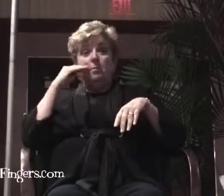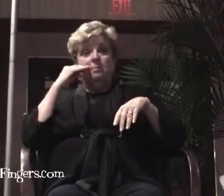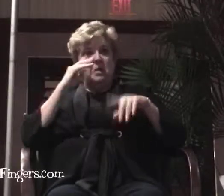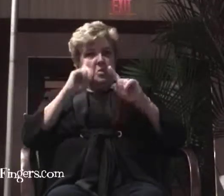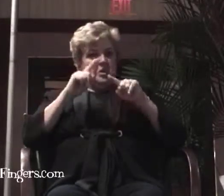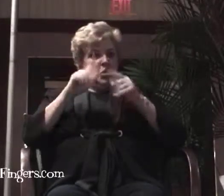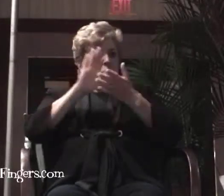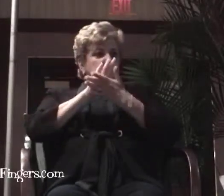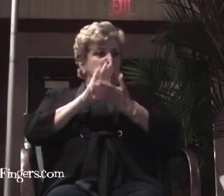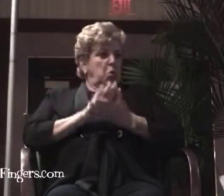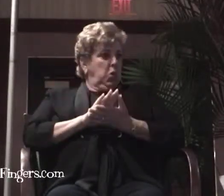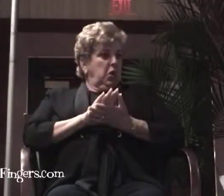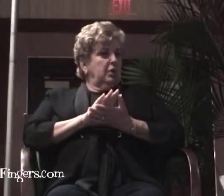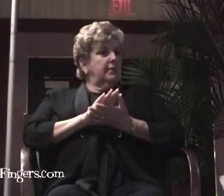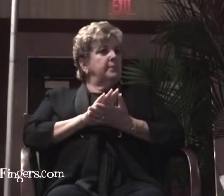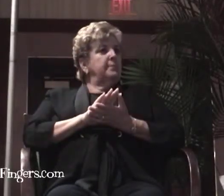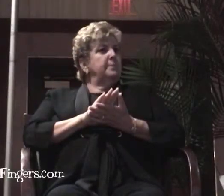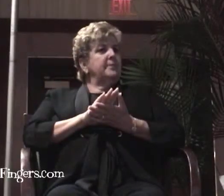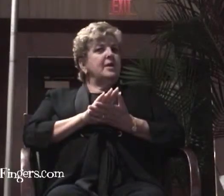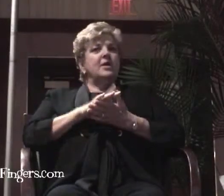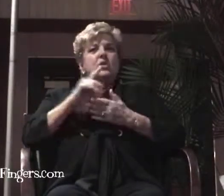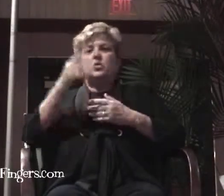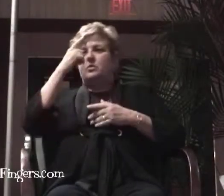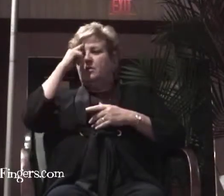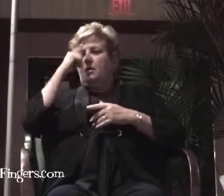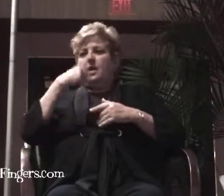face on, and you'd have thought I was being raised by the Beavers.